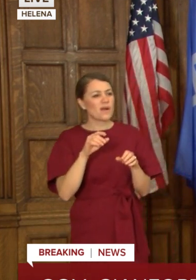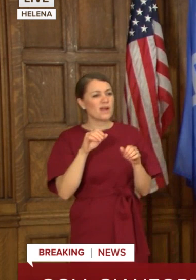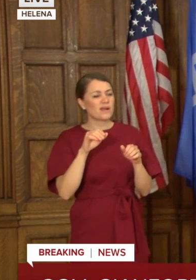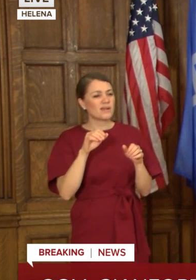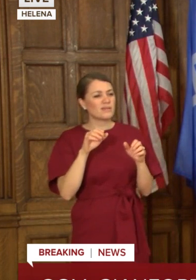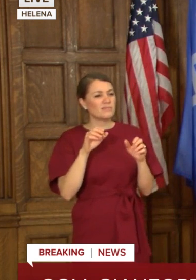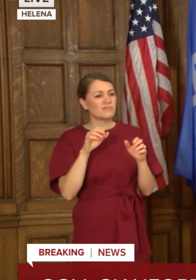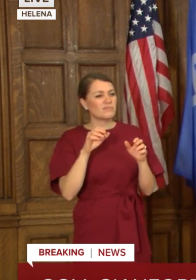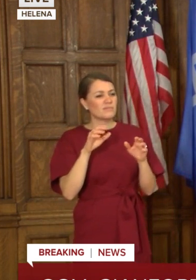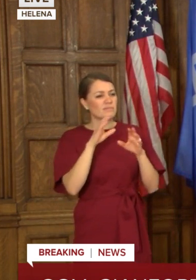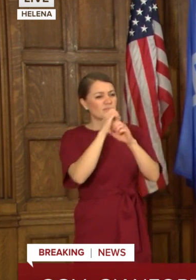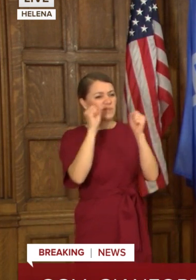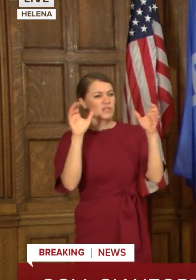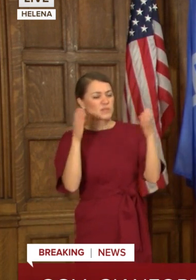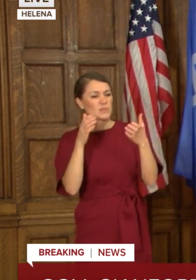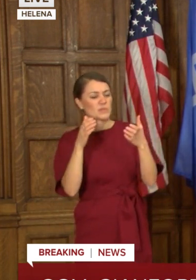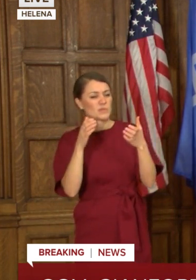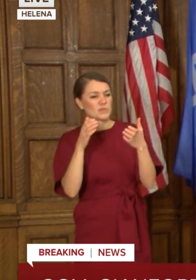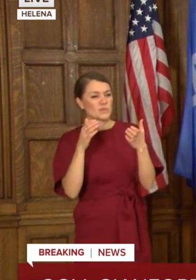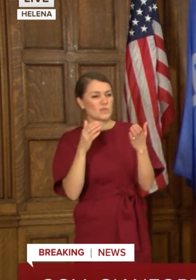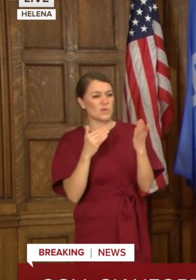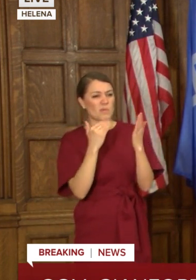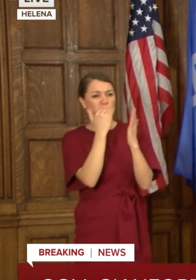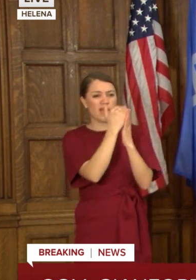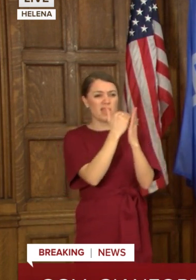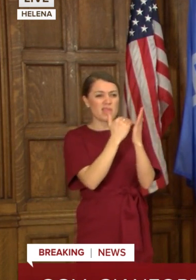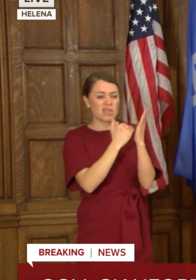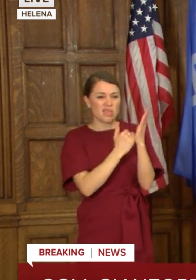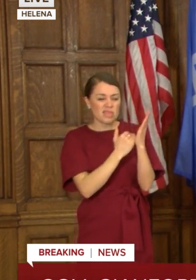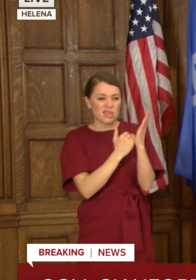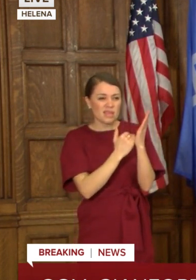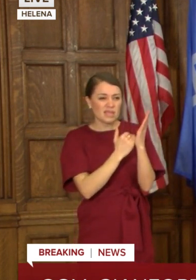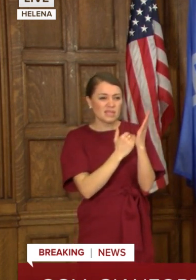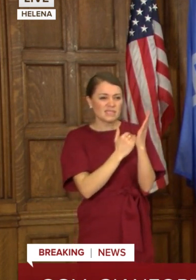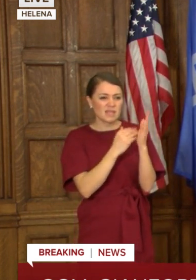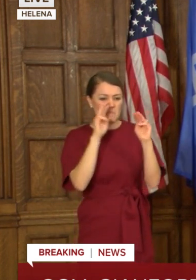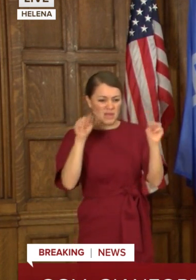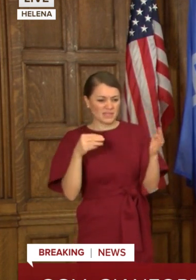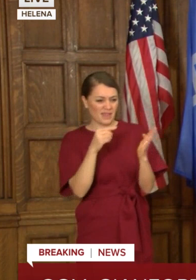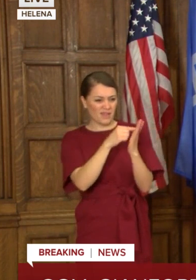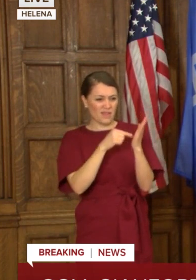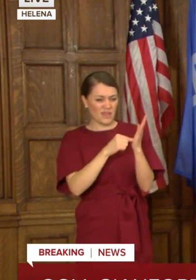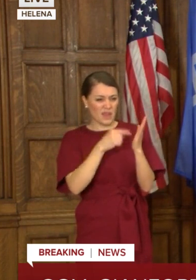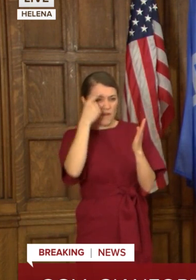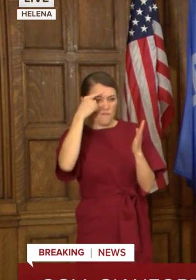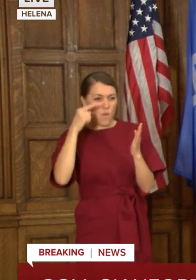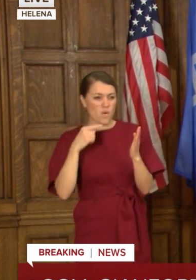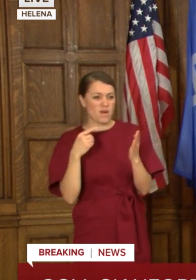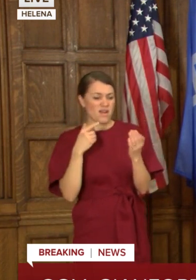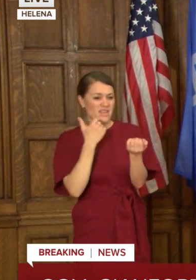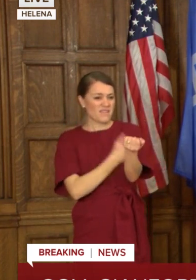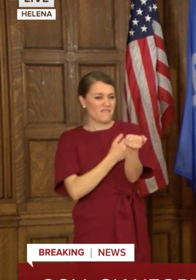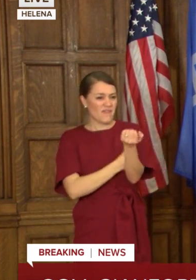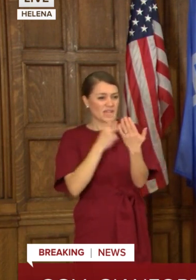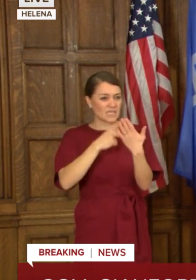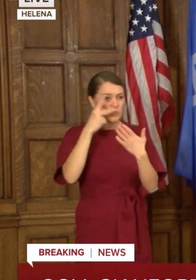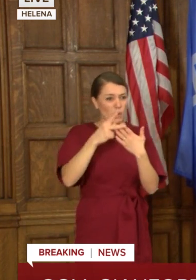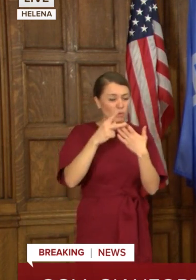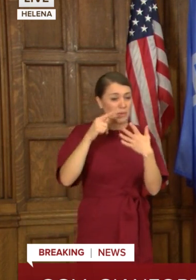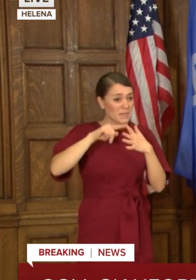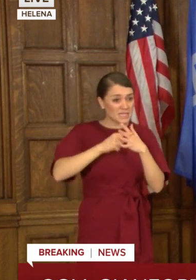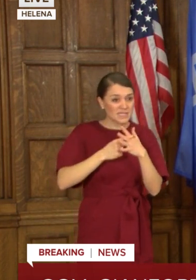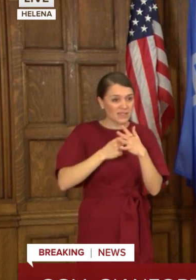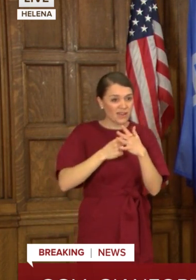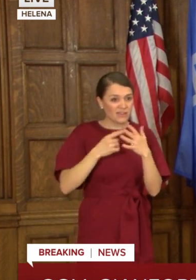new federally qualified health center COVID-19 vaccine program. The new program starts this week,